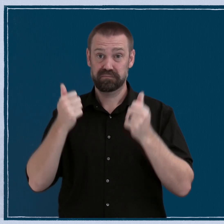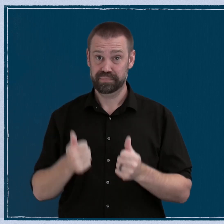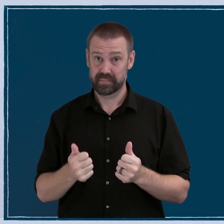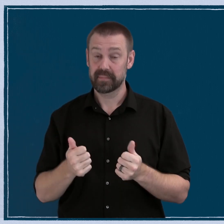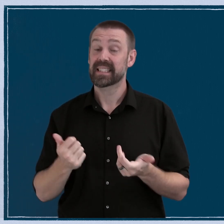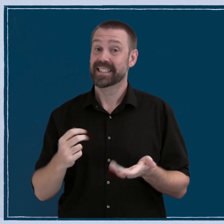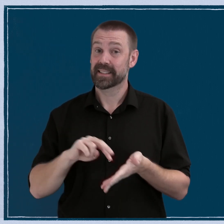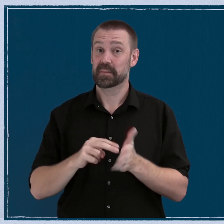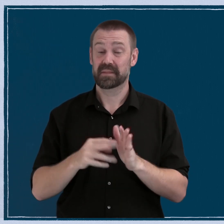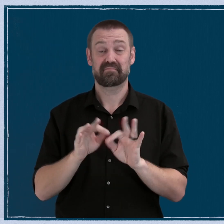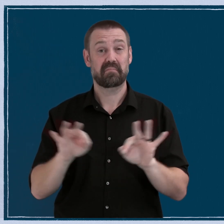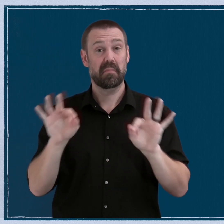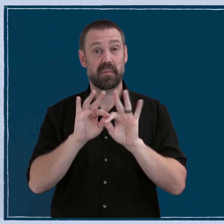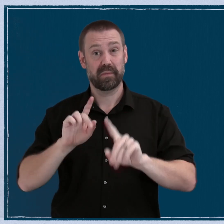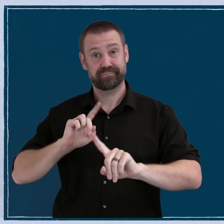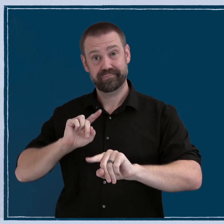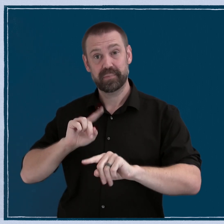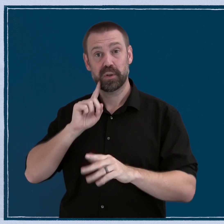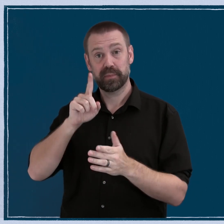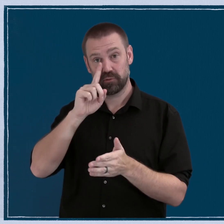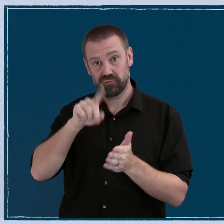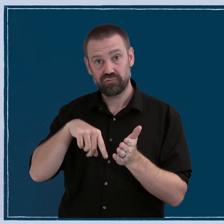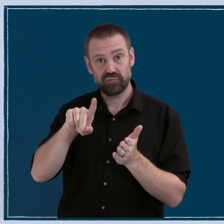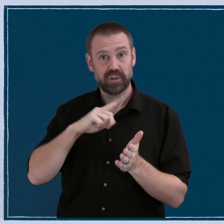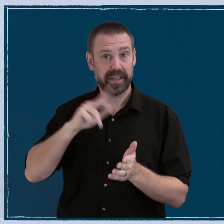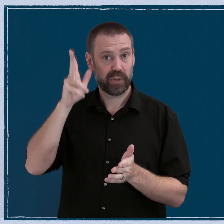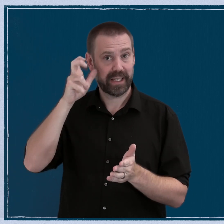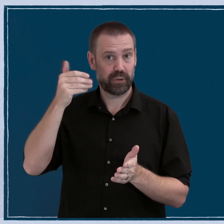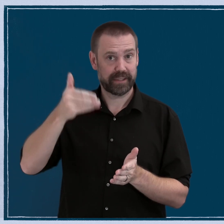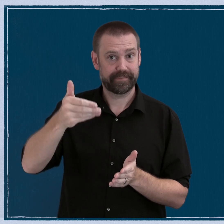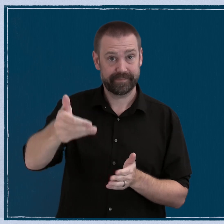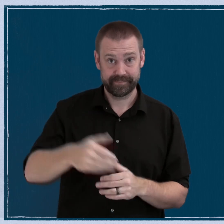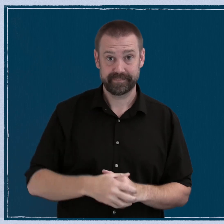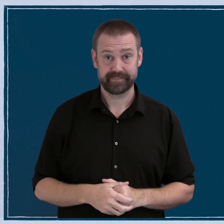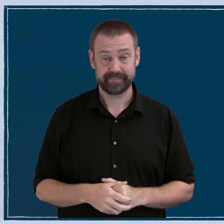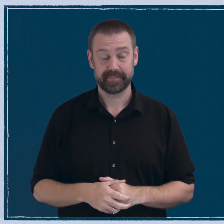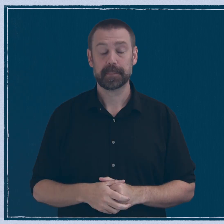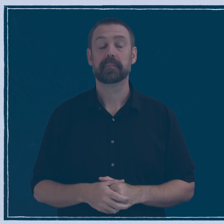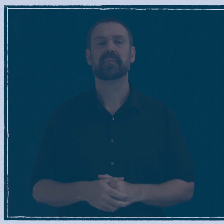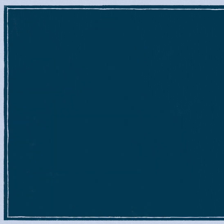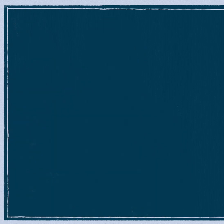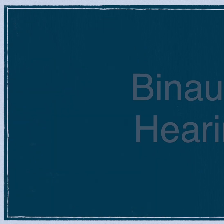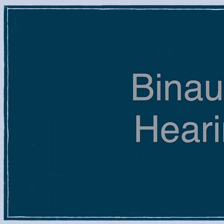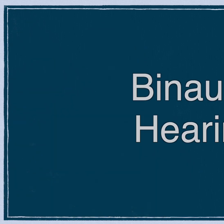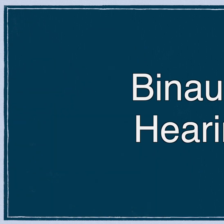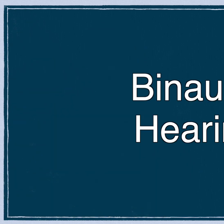both ears. That's why it's so important to get regular hearing checks.